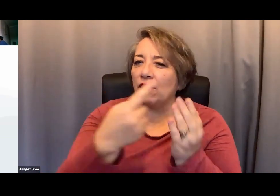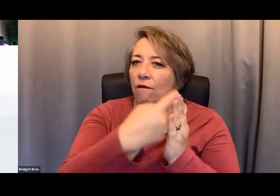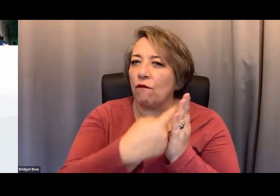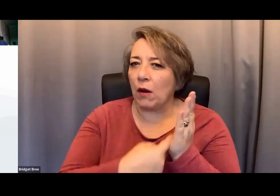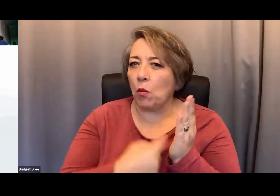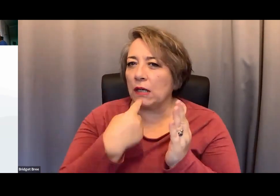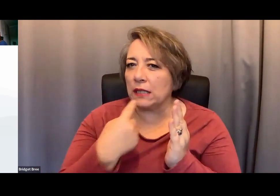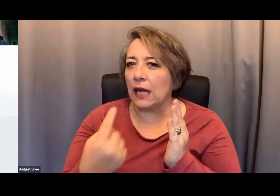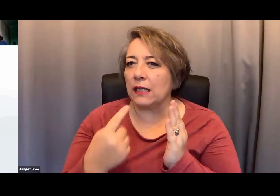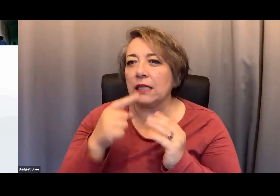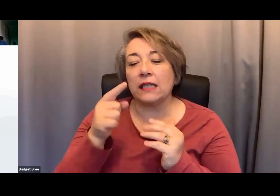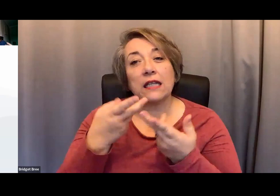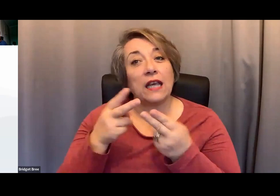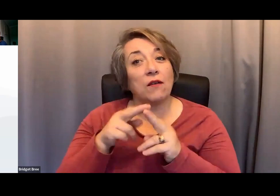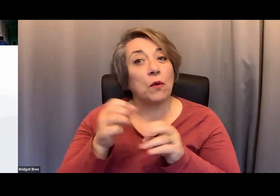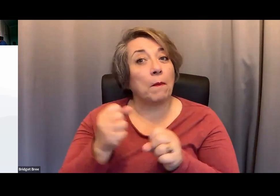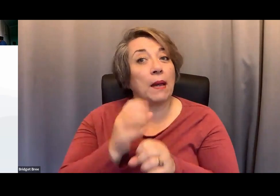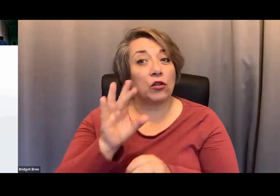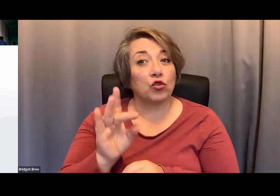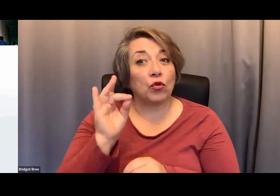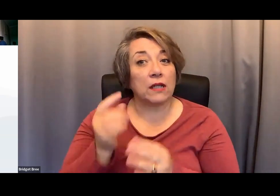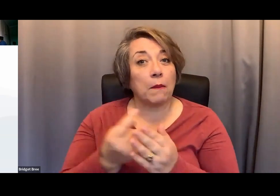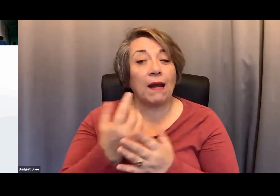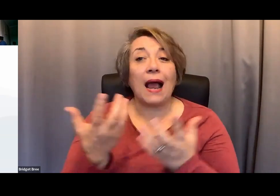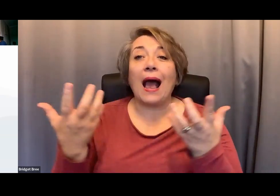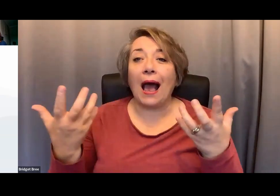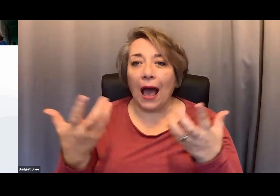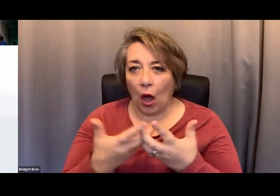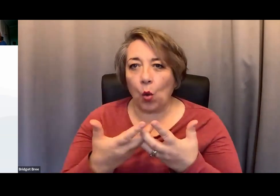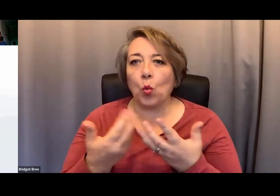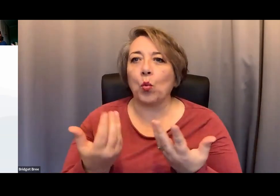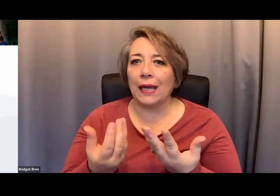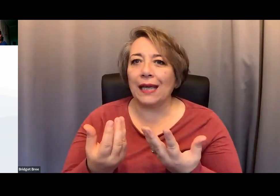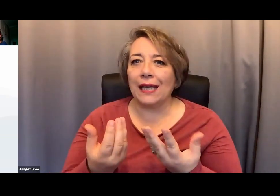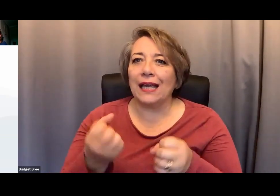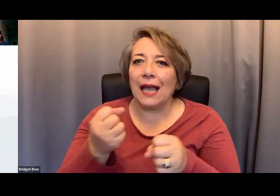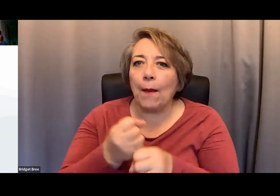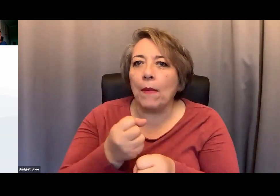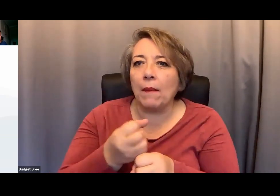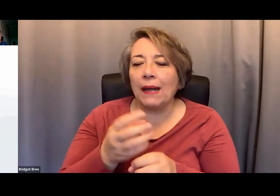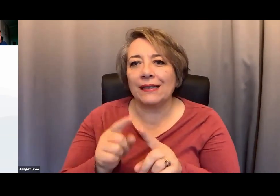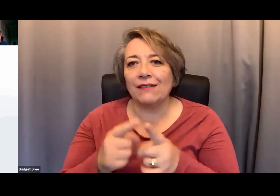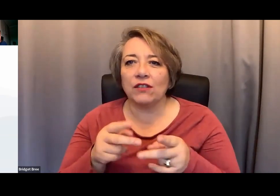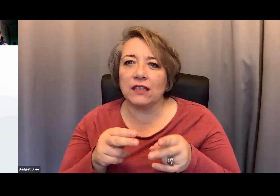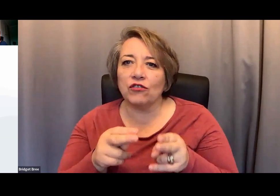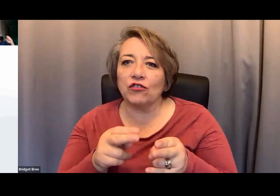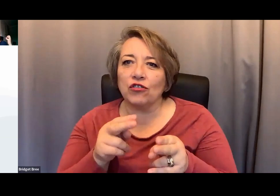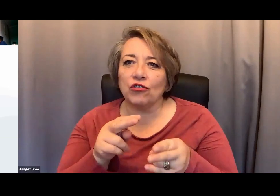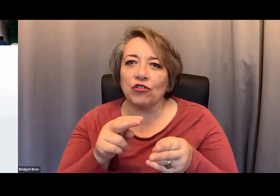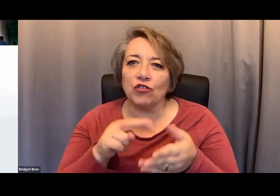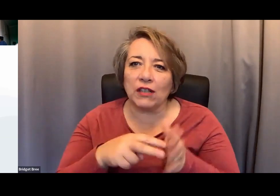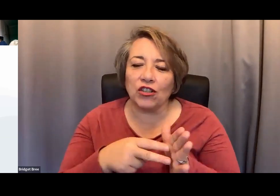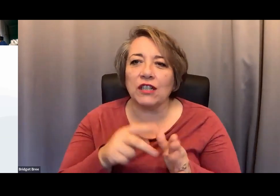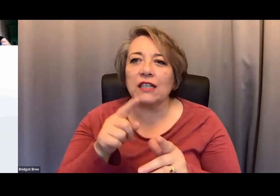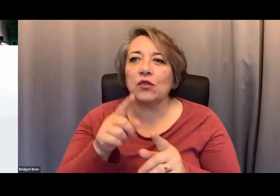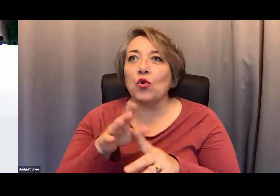where, if we make choices about how we implement certain strategies or aim to reach priorities in a way that